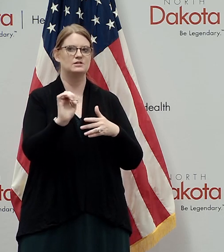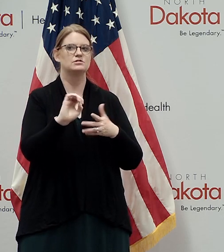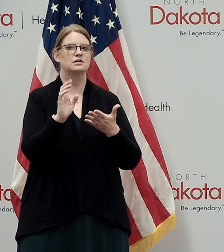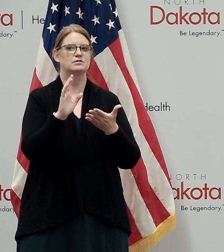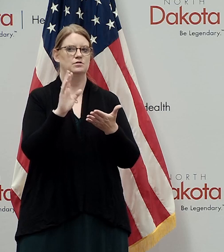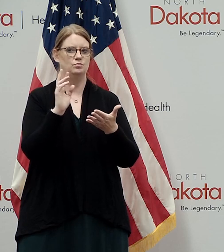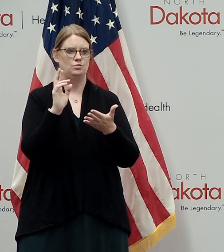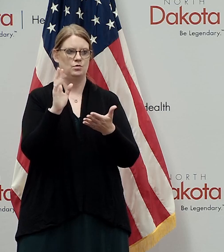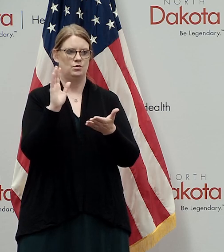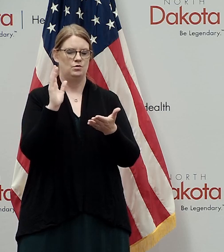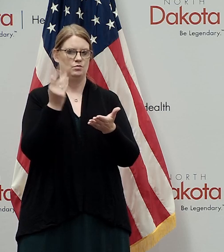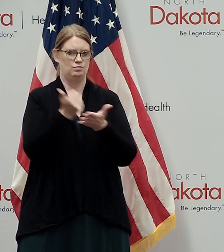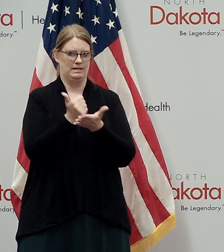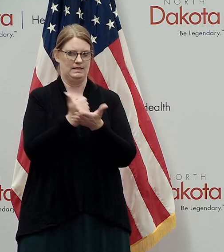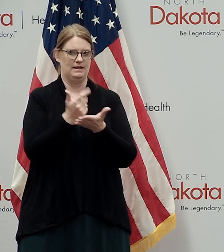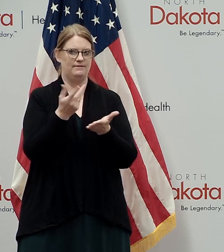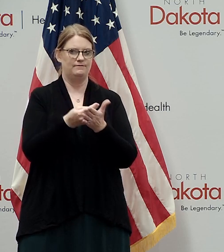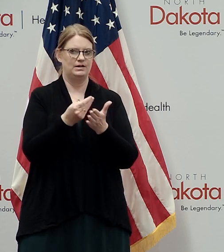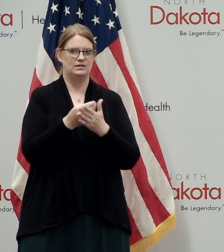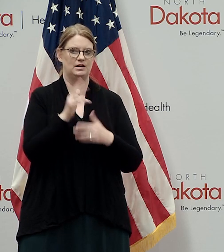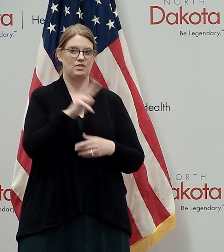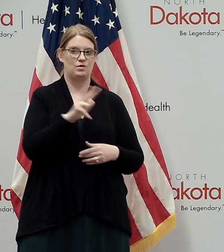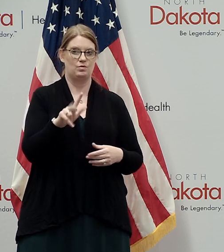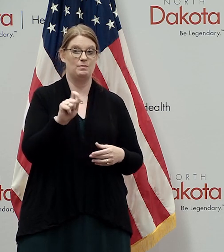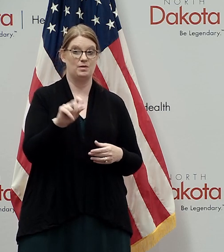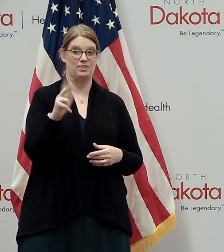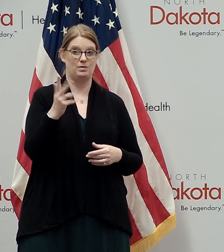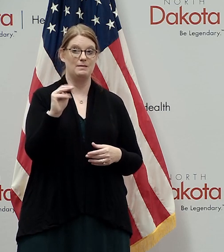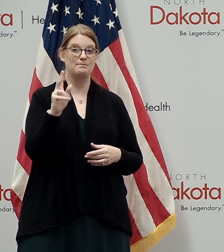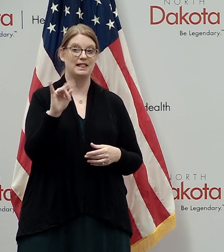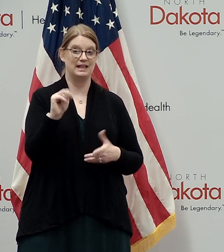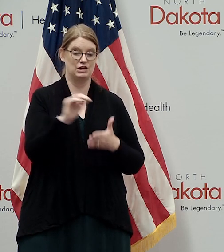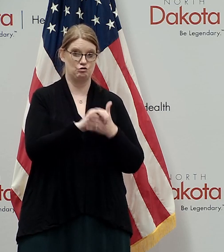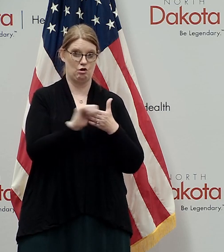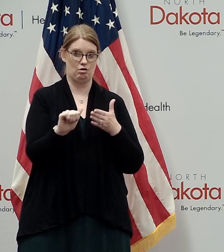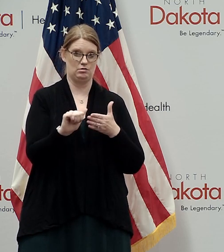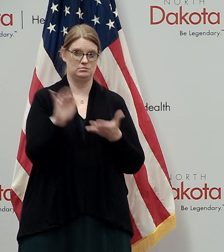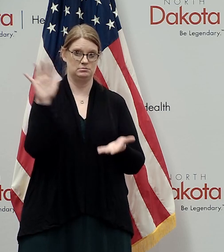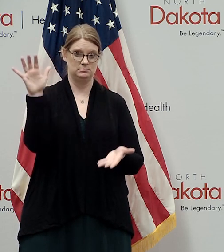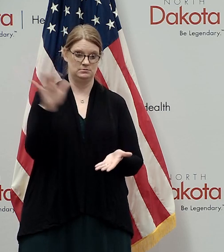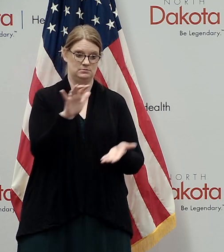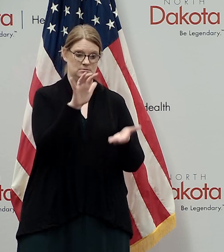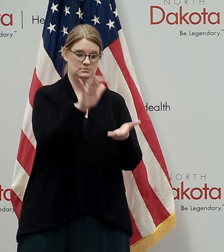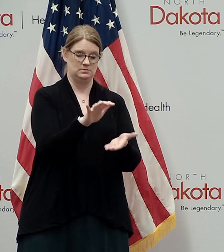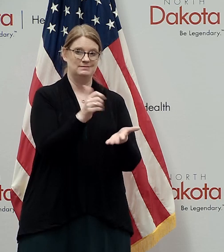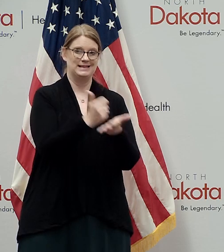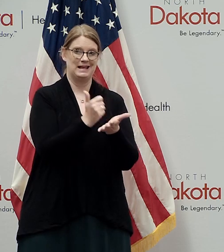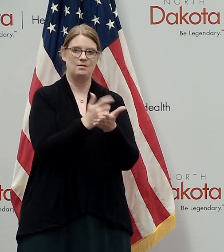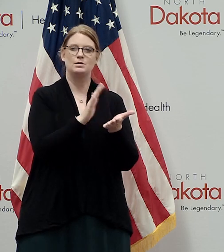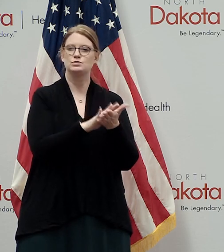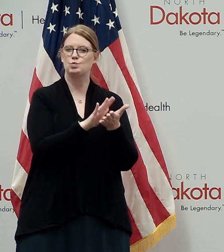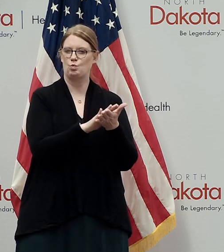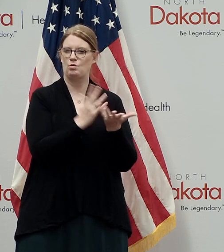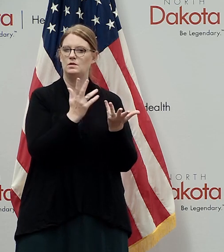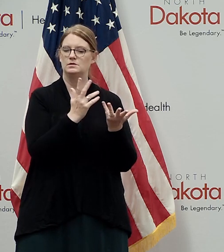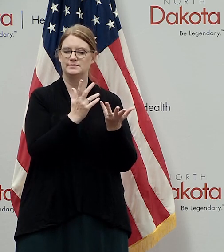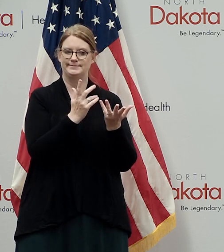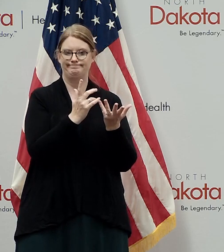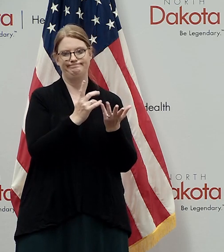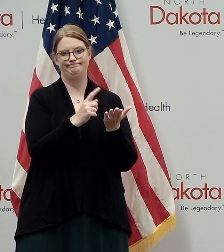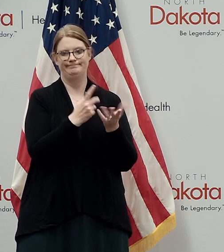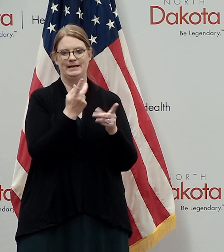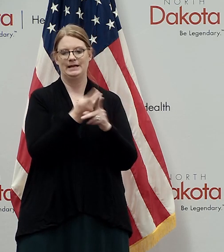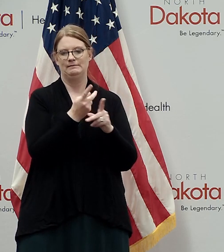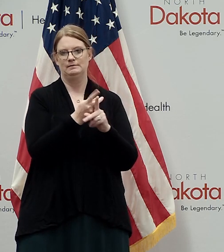funding. North Dakota received $33.3 million in funding in order to help our schools deal with those unexpected